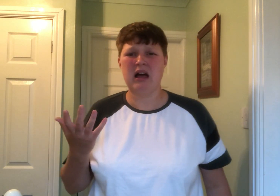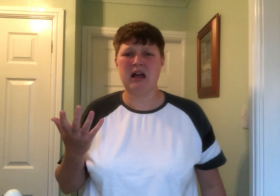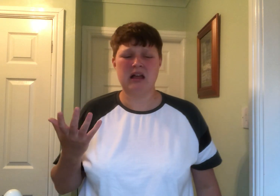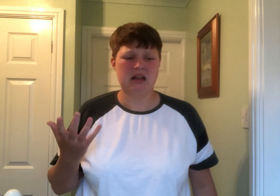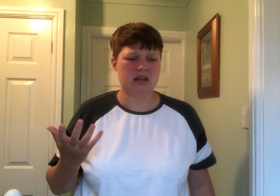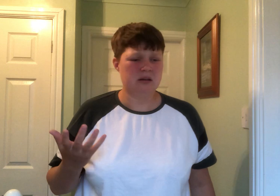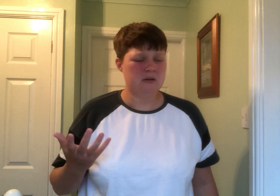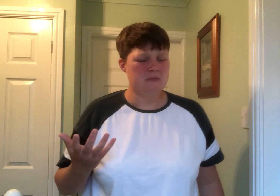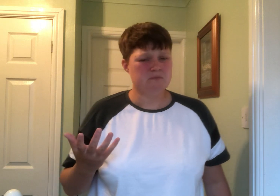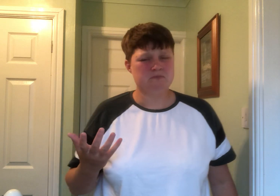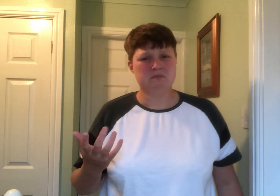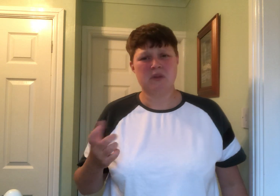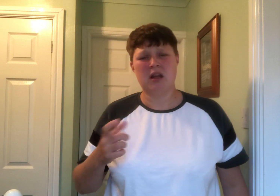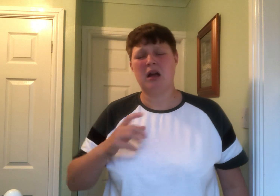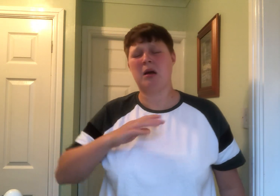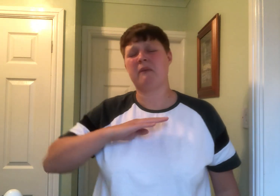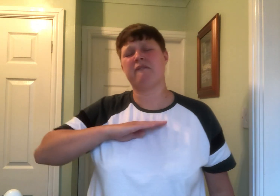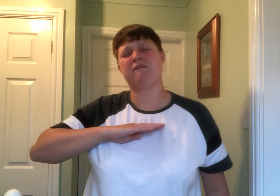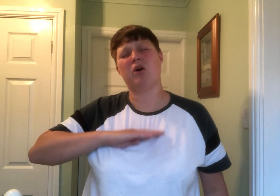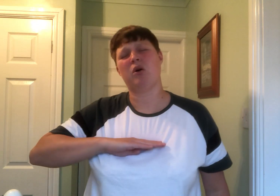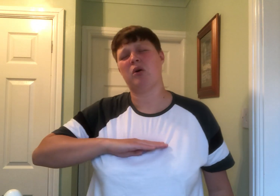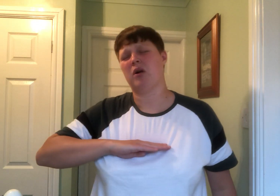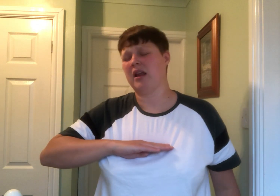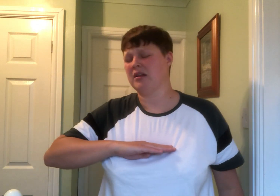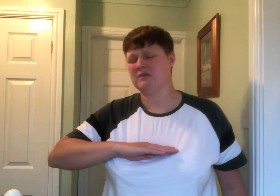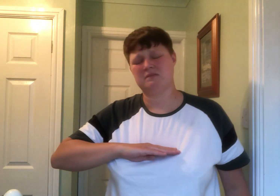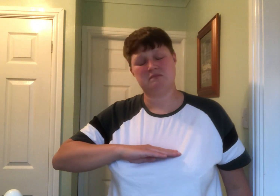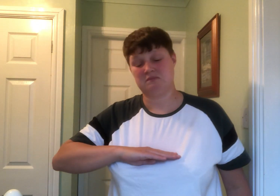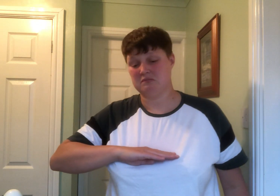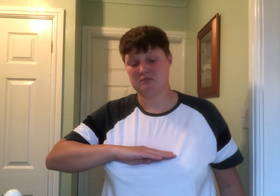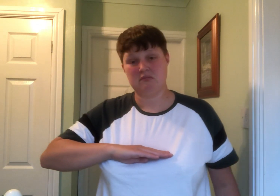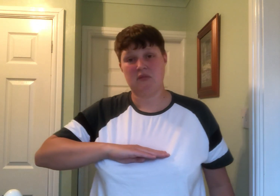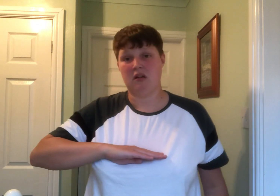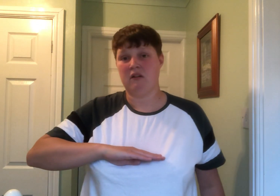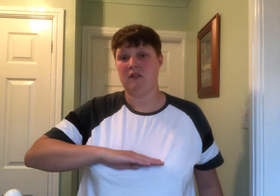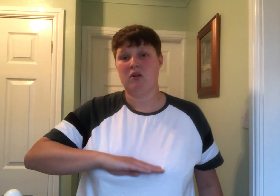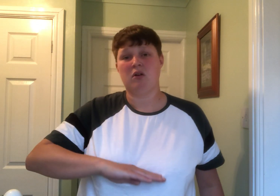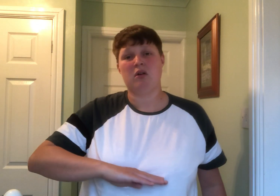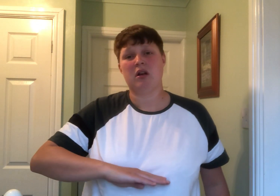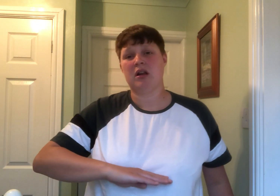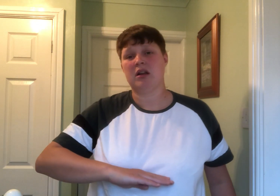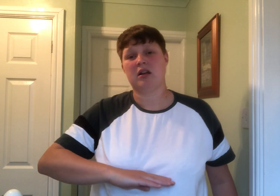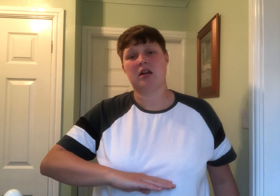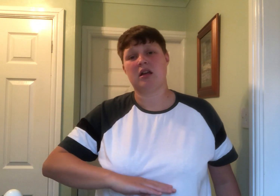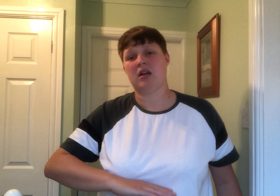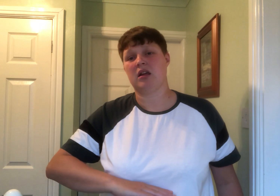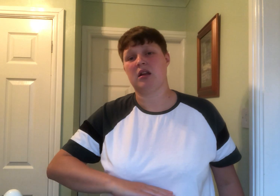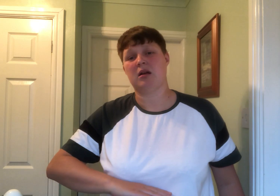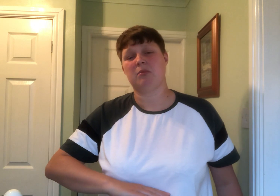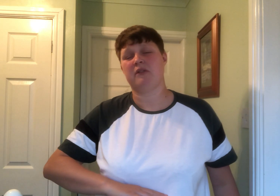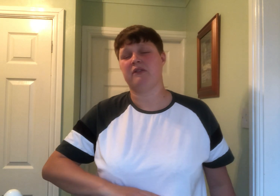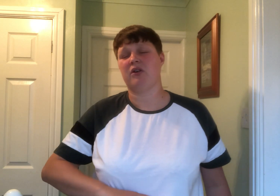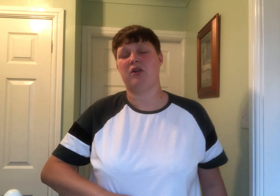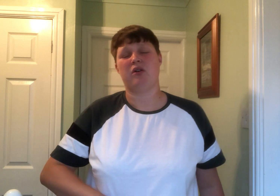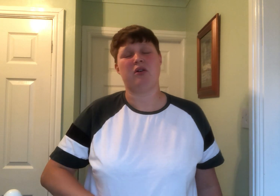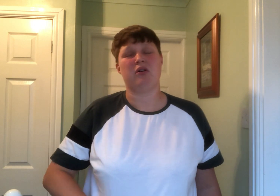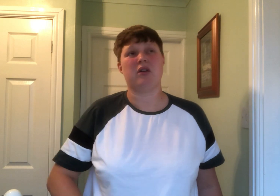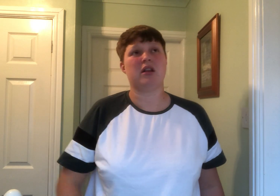to run? I'm falling again I'm falling again I'm falling